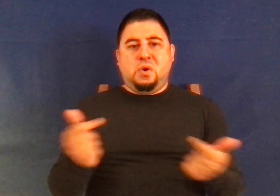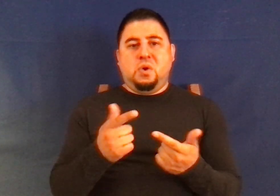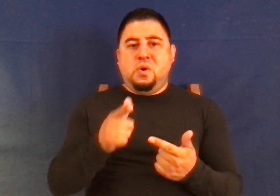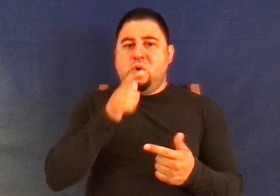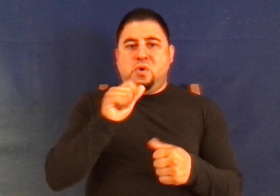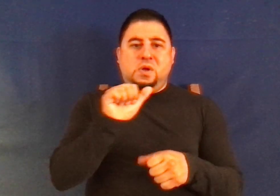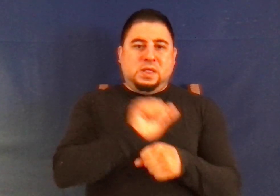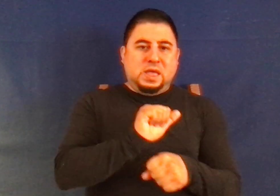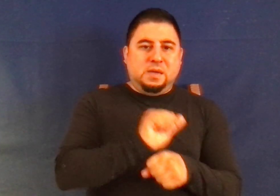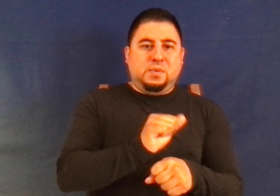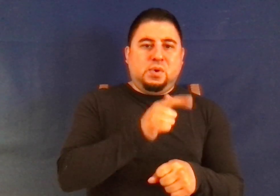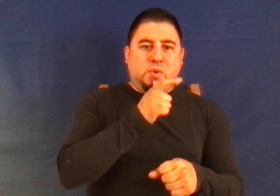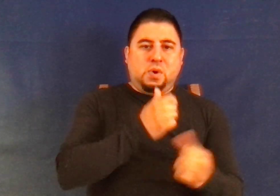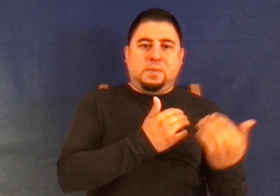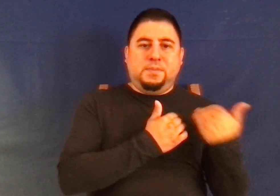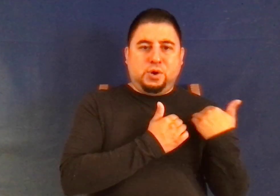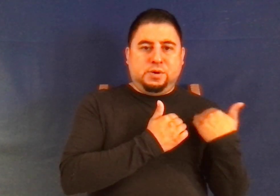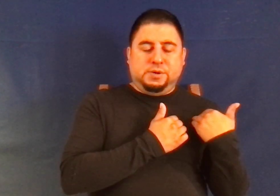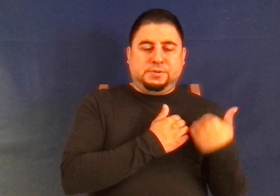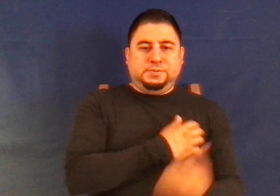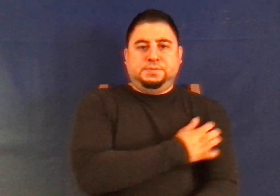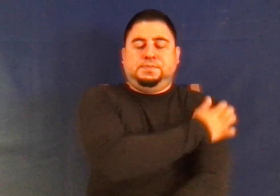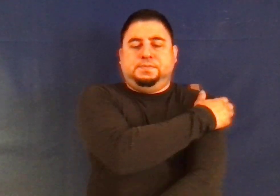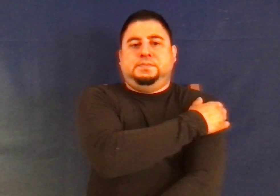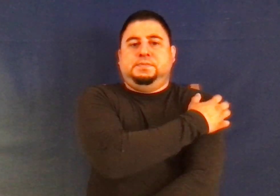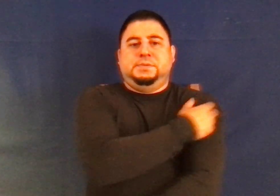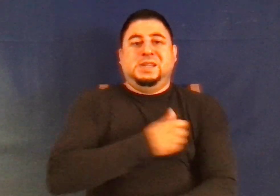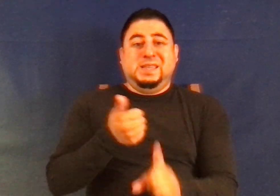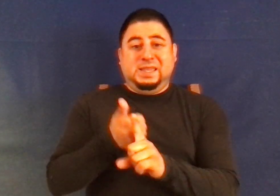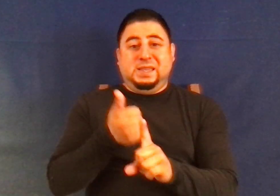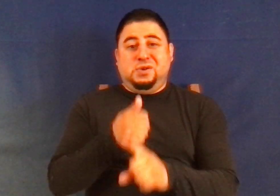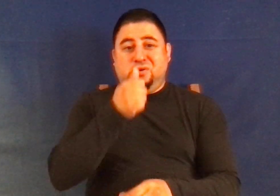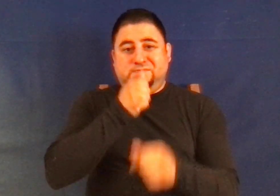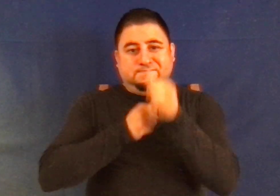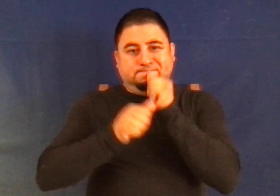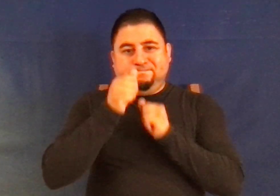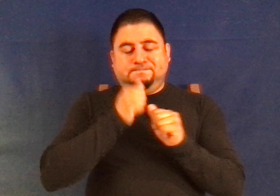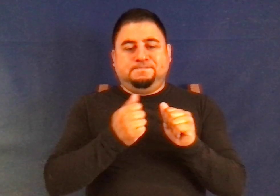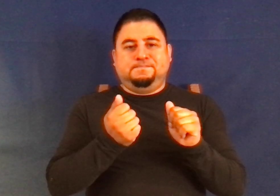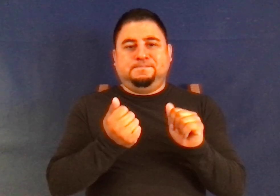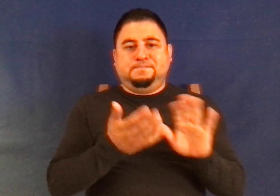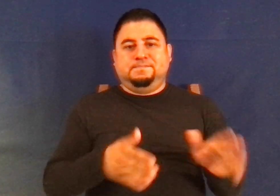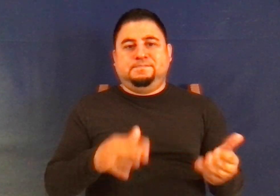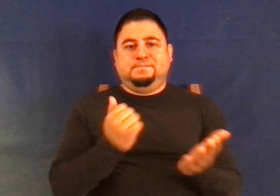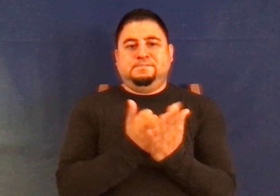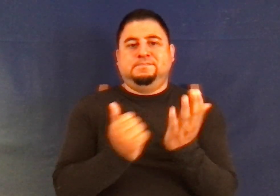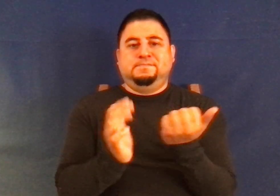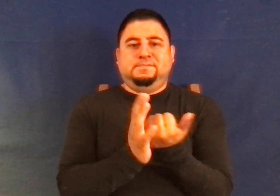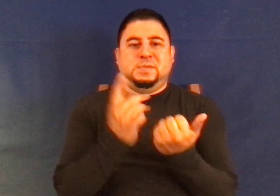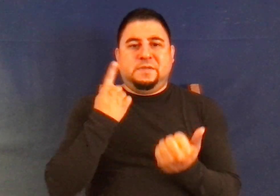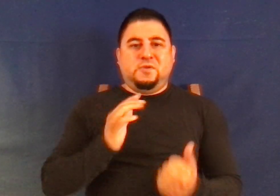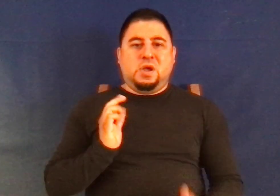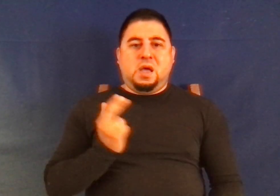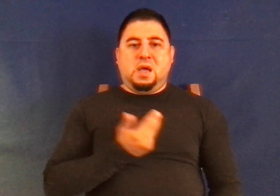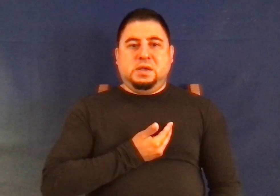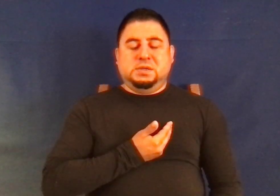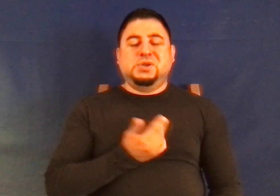are burdened. For he who suffered and died for our sake knows well